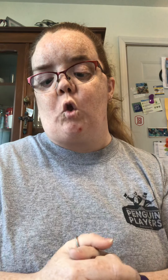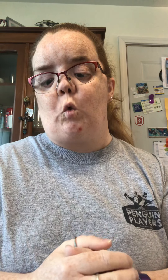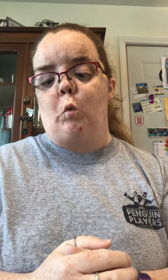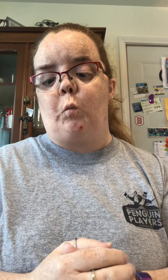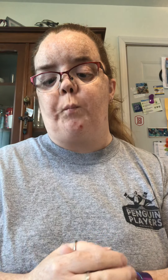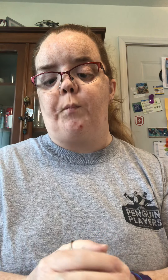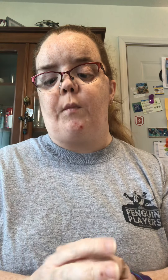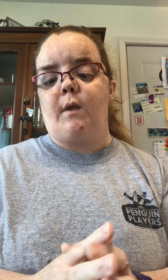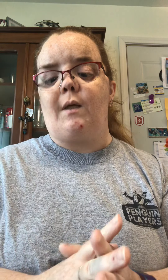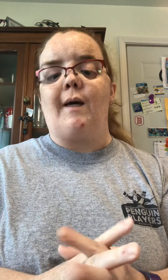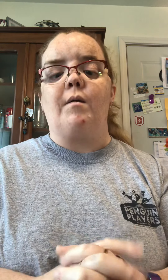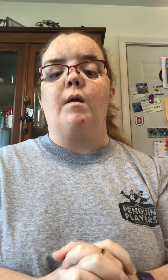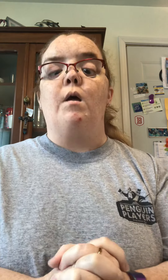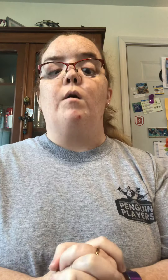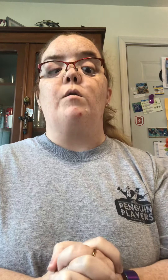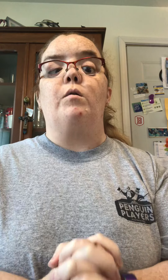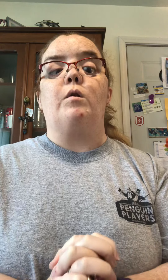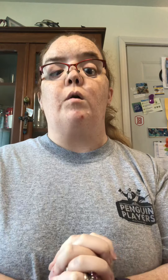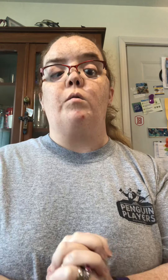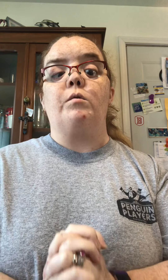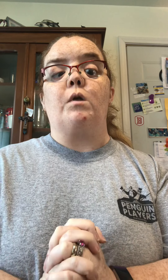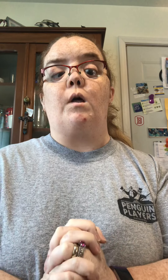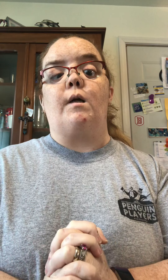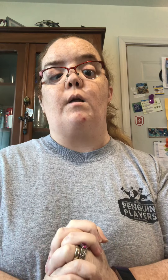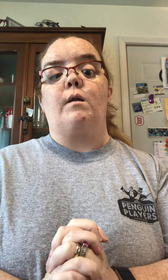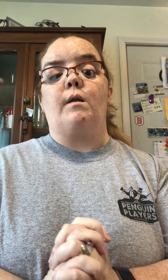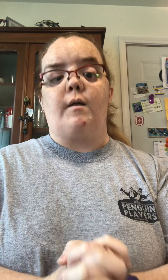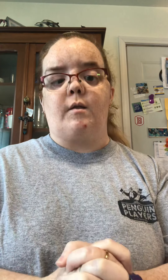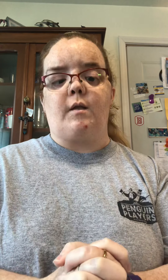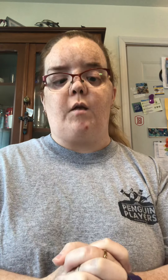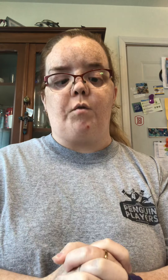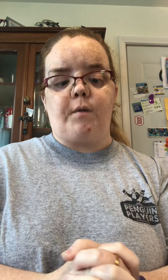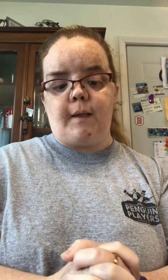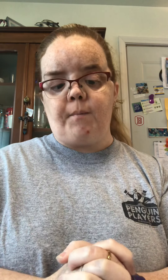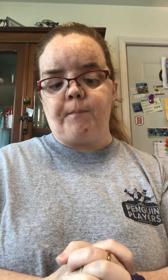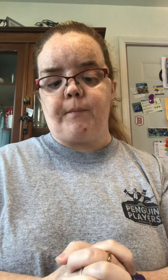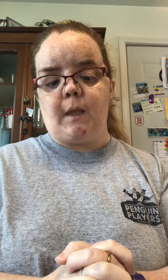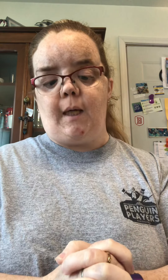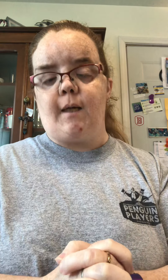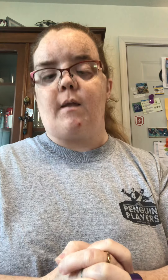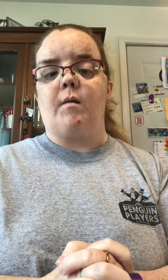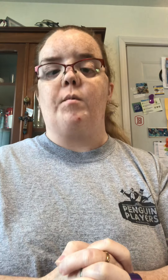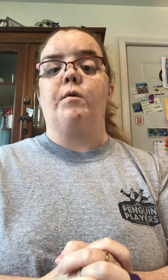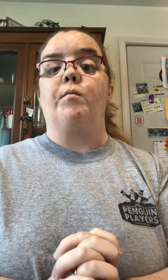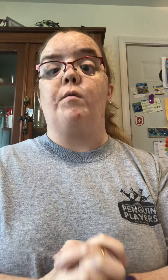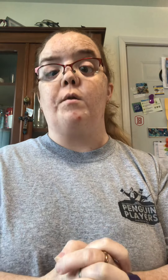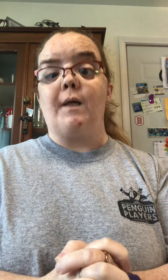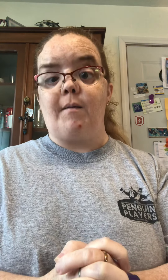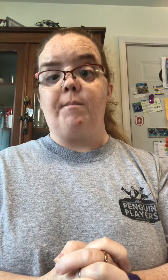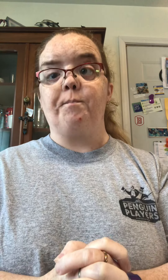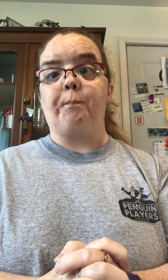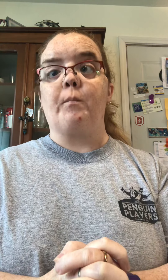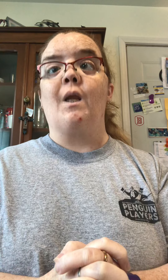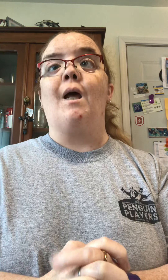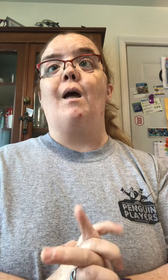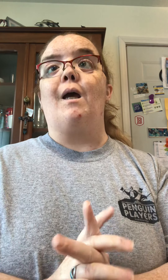So yeah. So those are the letters A through Z and the numbers 1 through 10.